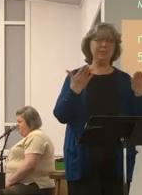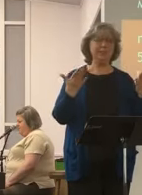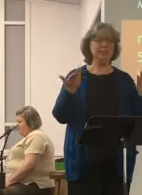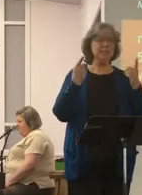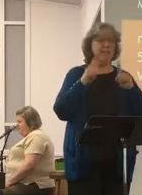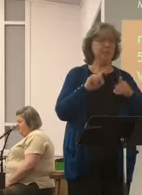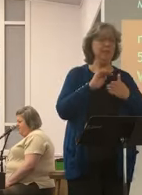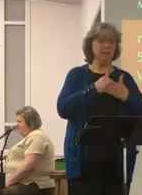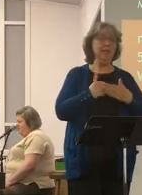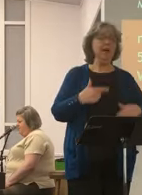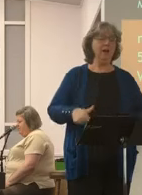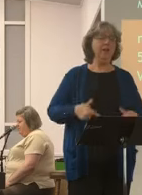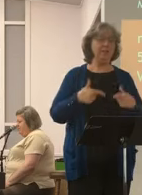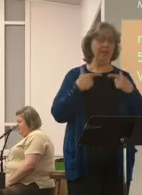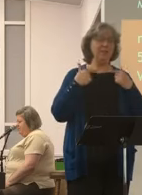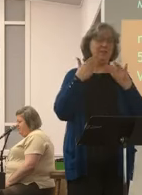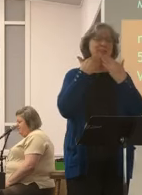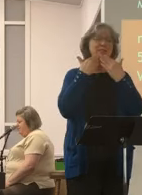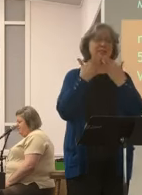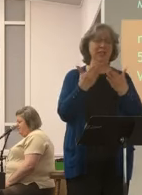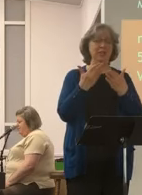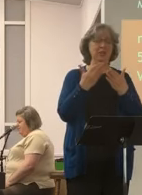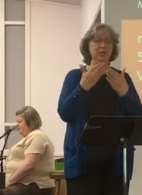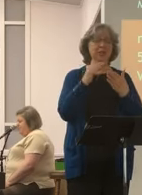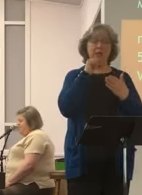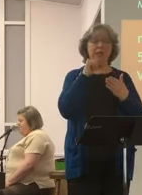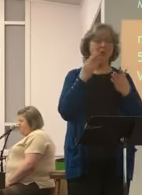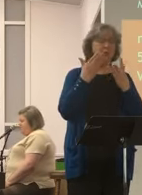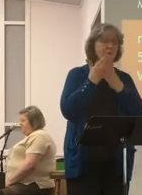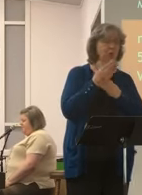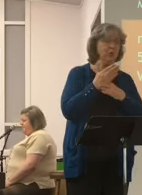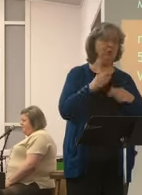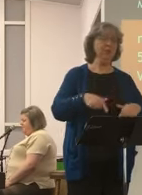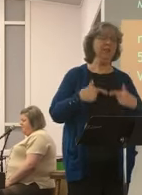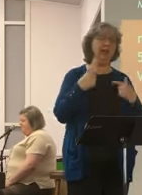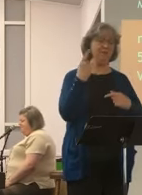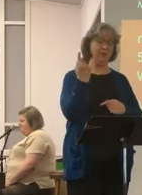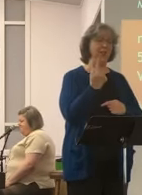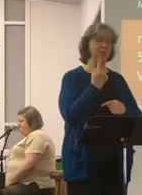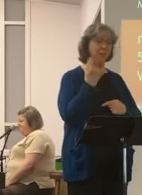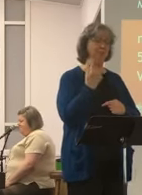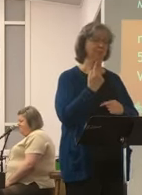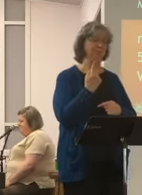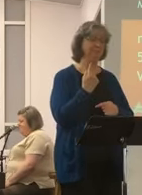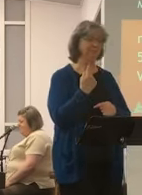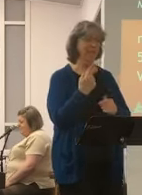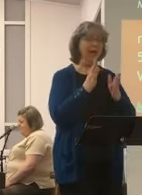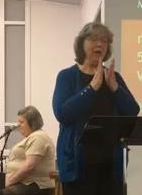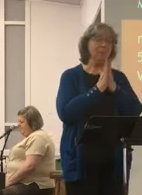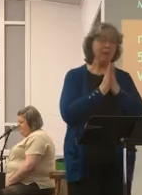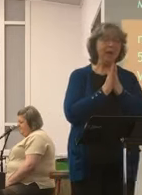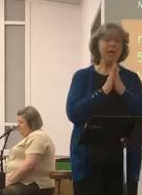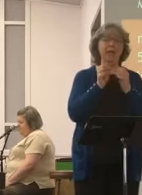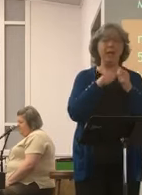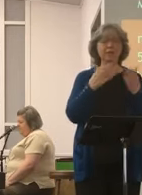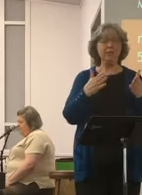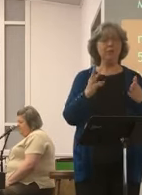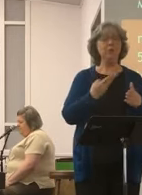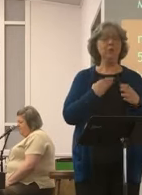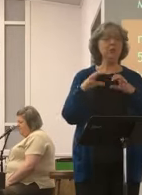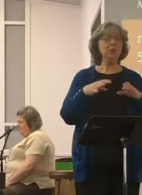on in our lives, and we just thank you that we do not go through life alone. I pray, Lord, that everything we do today honors you